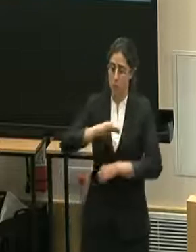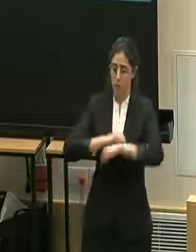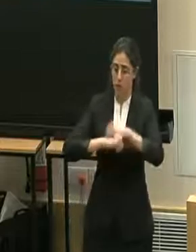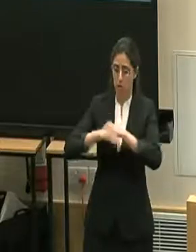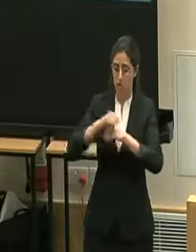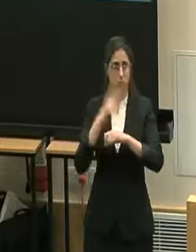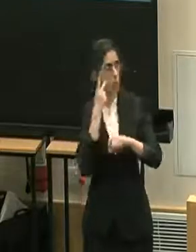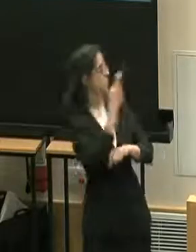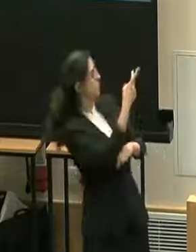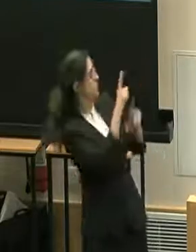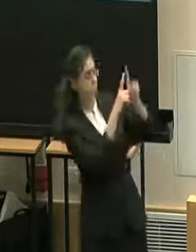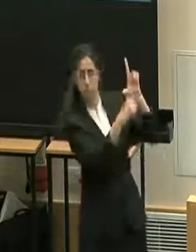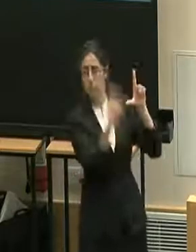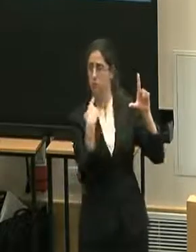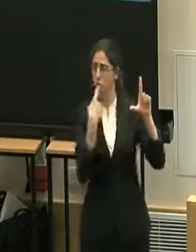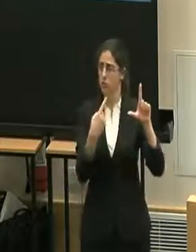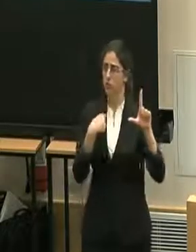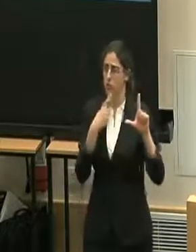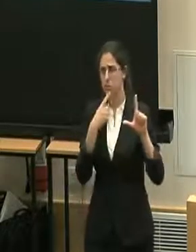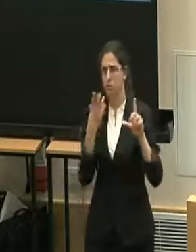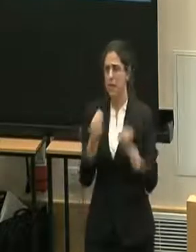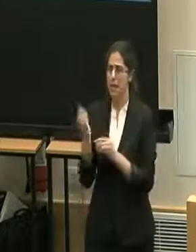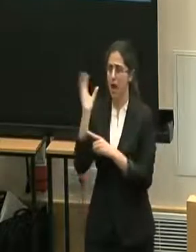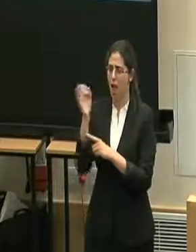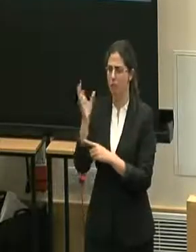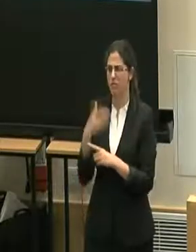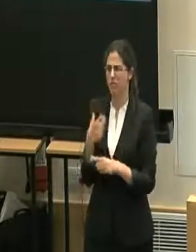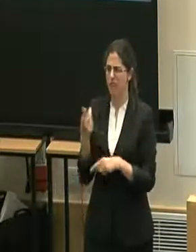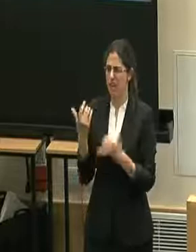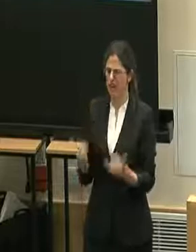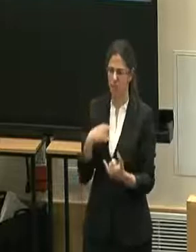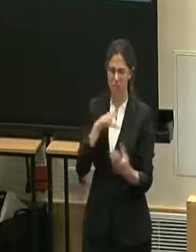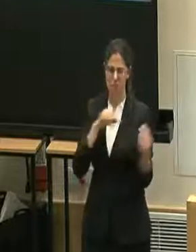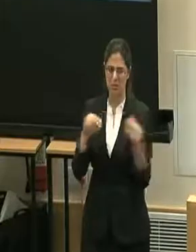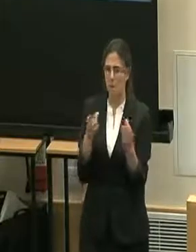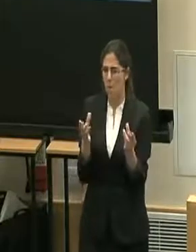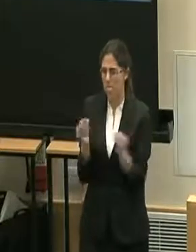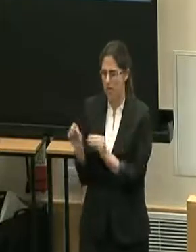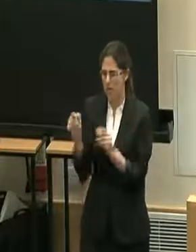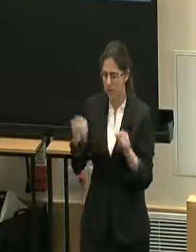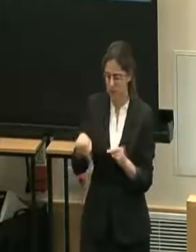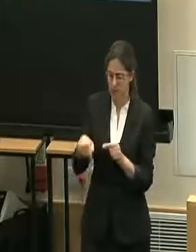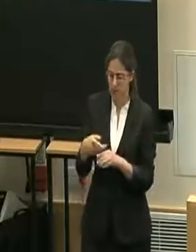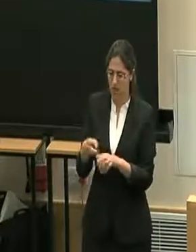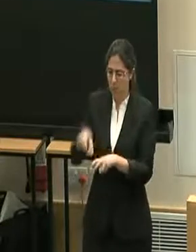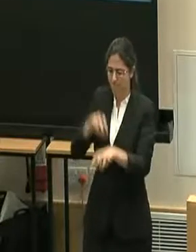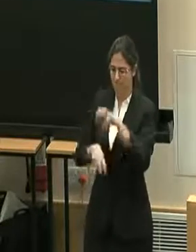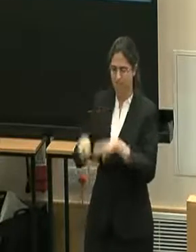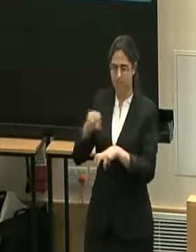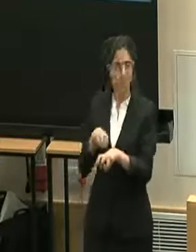this picture a series of arguments of that sort, but I'm not going to spend much time with that. I want to go back to this